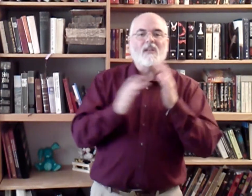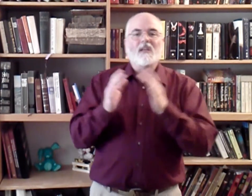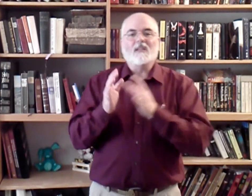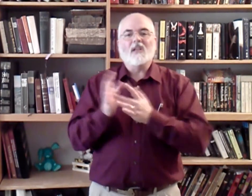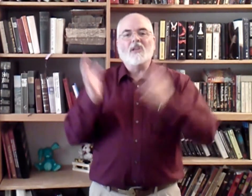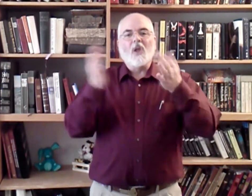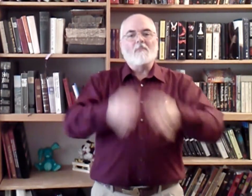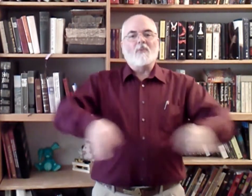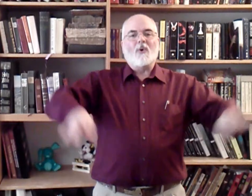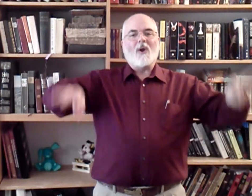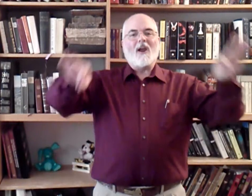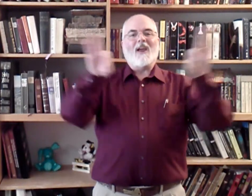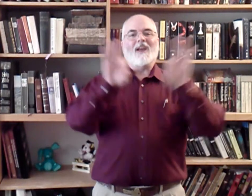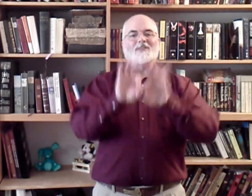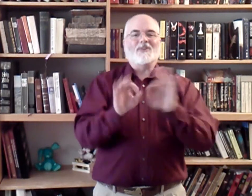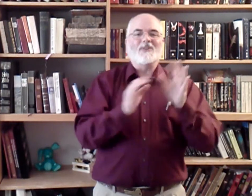Jesus, Jesus, Jesus,